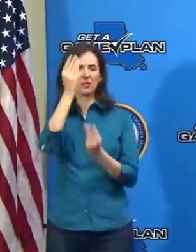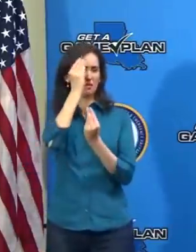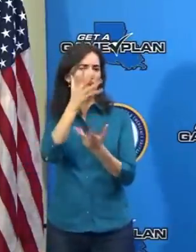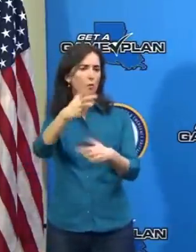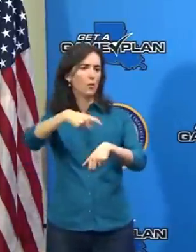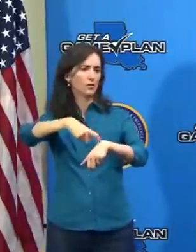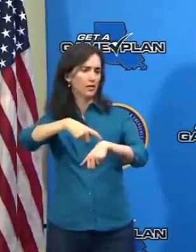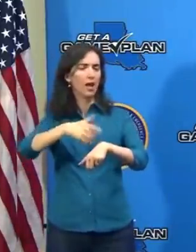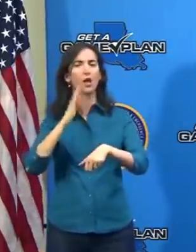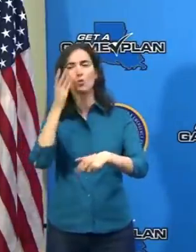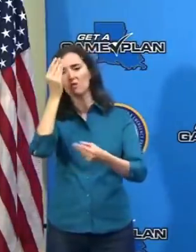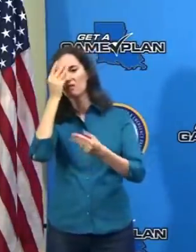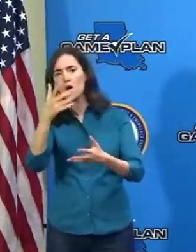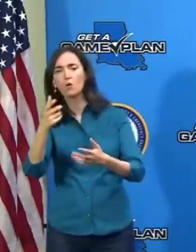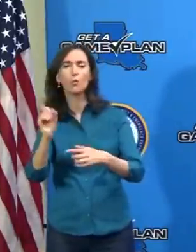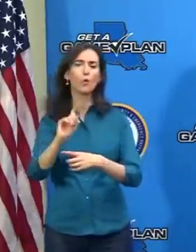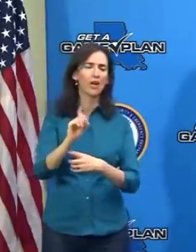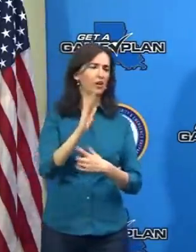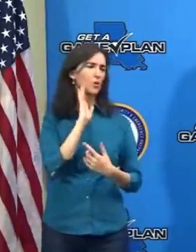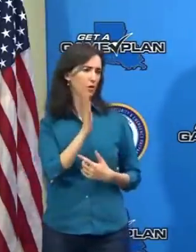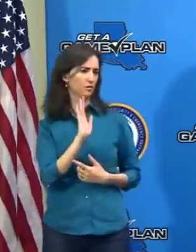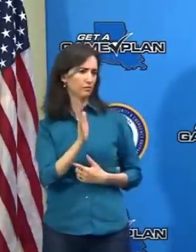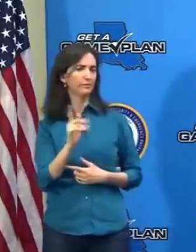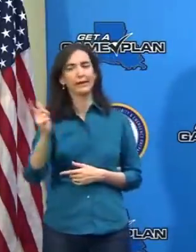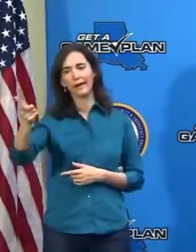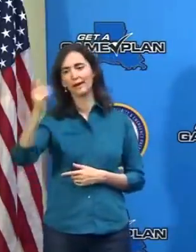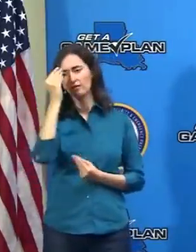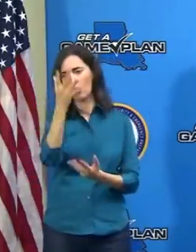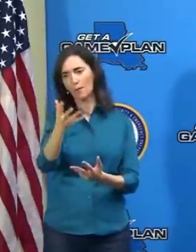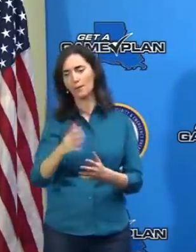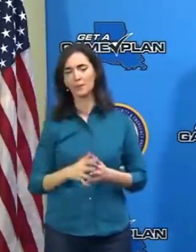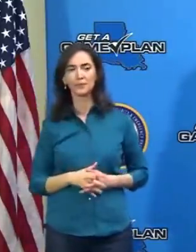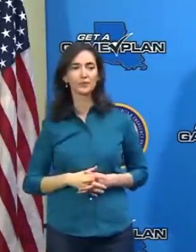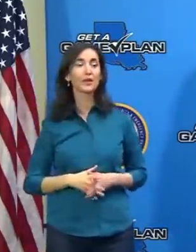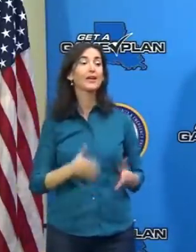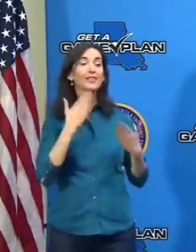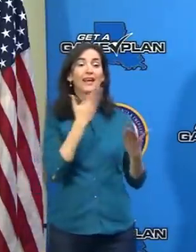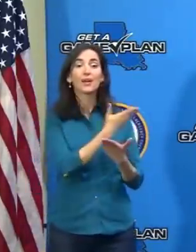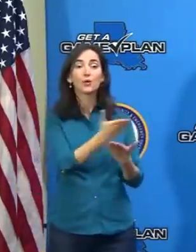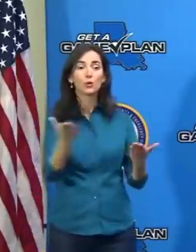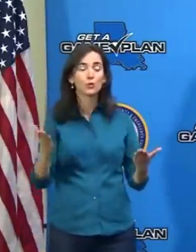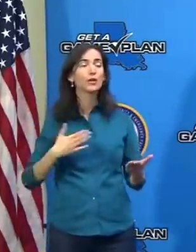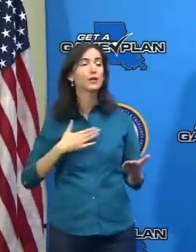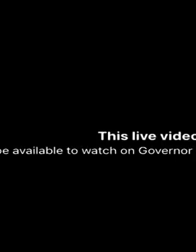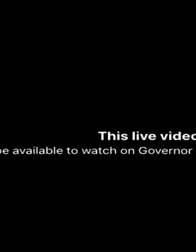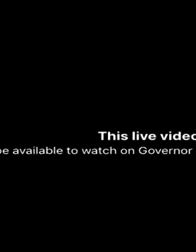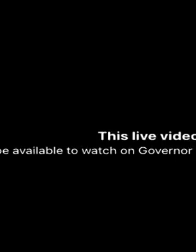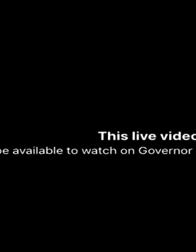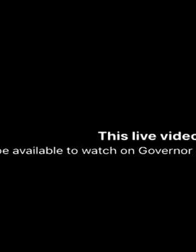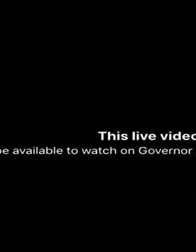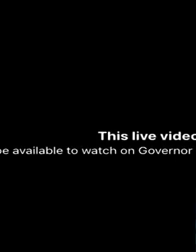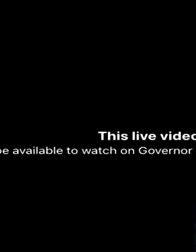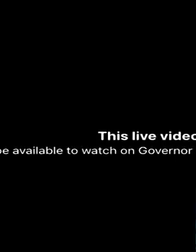time and the location of that later. So thank you. Let's continue to